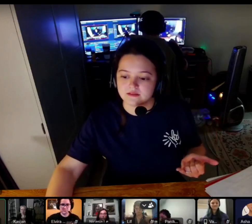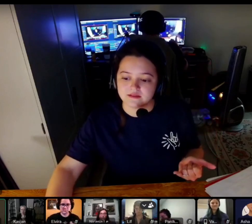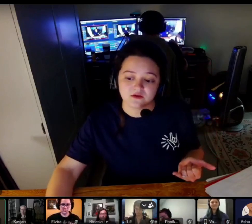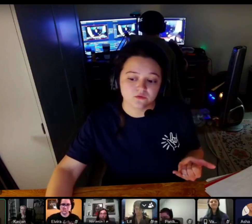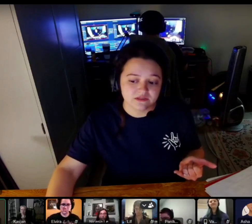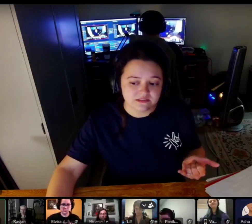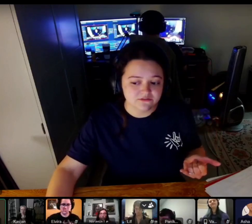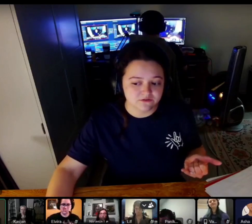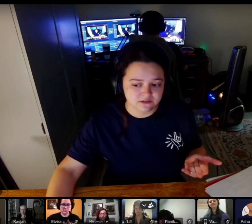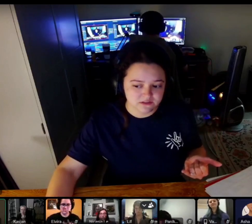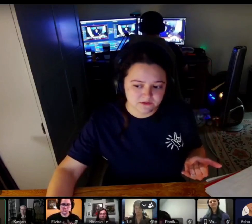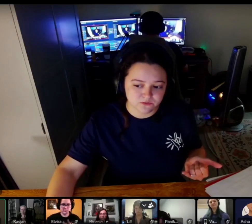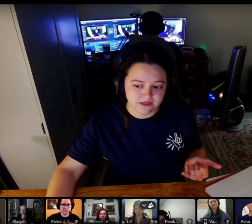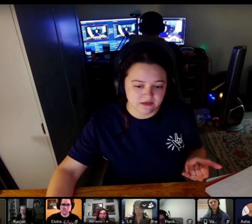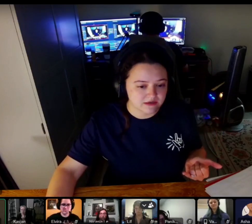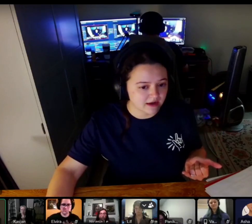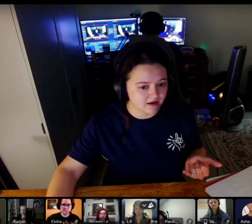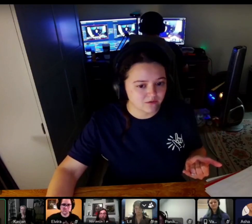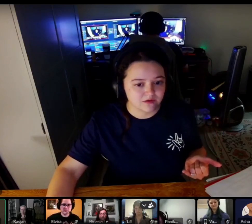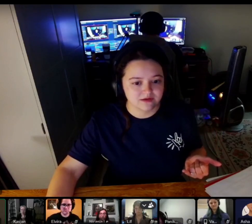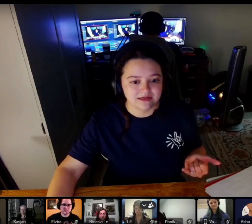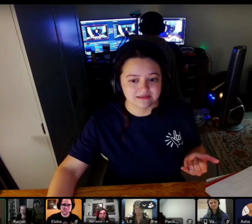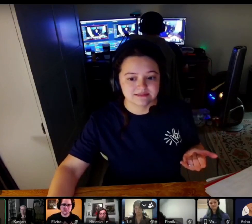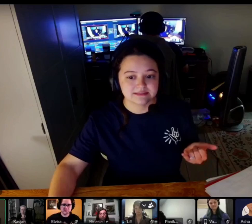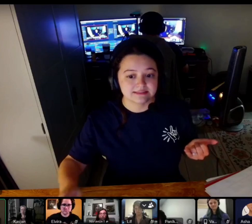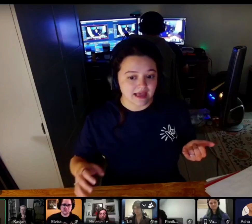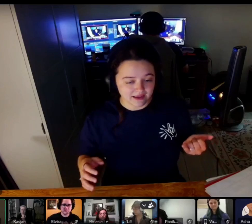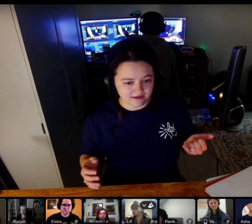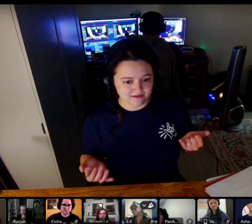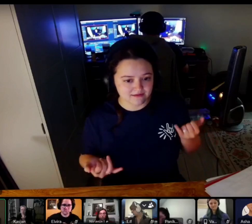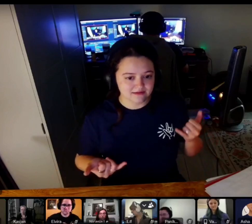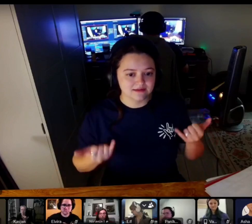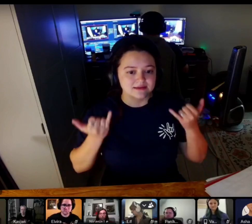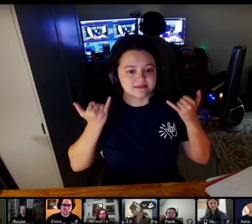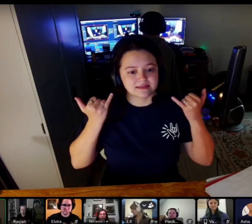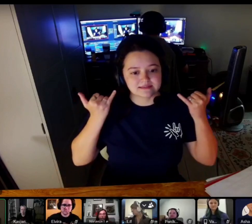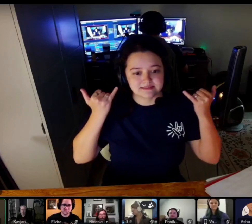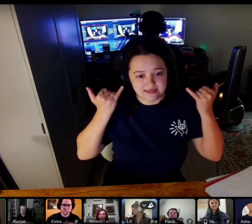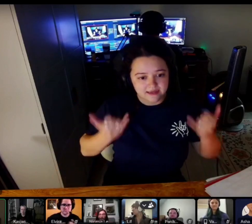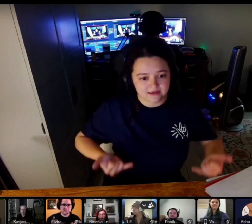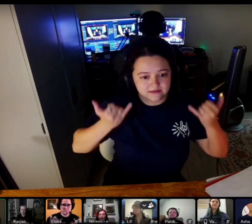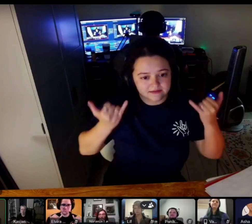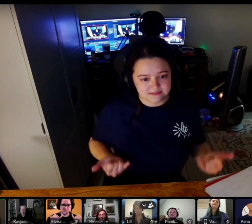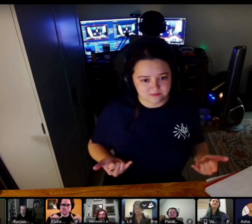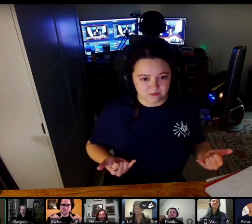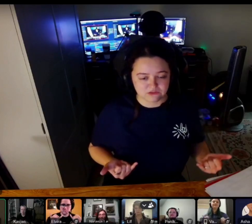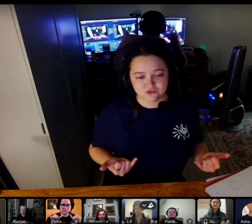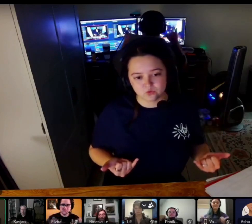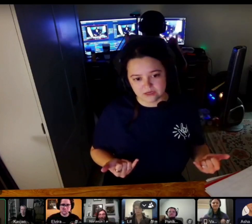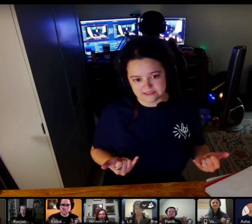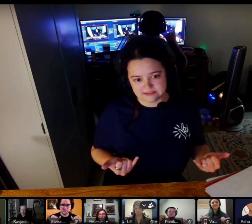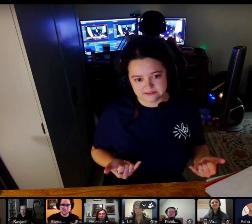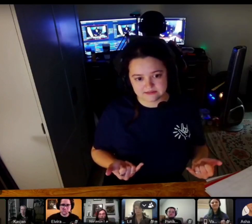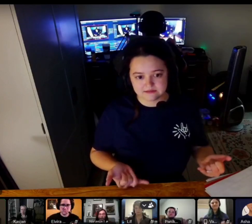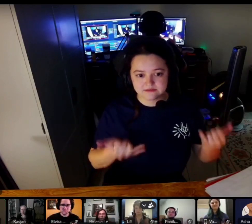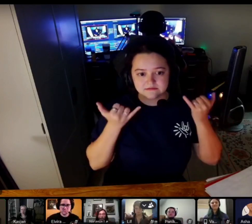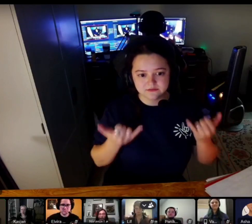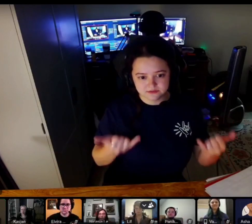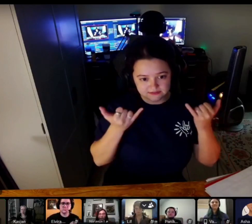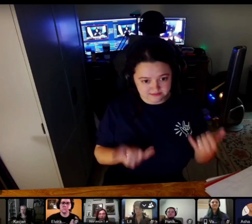The only difference between now and today is that today is bounced twice.